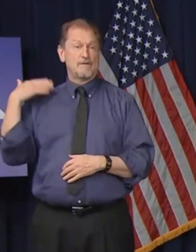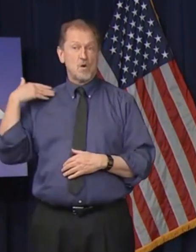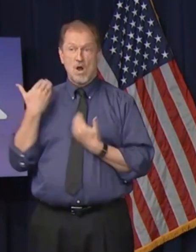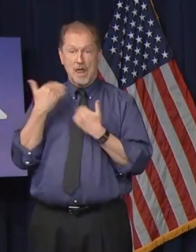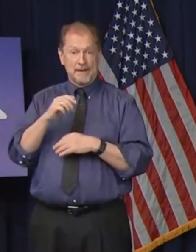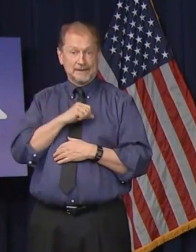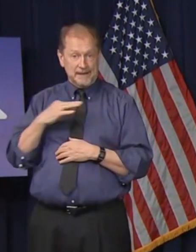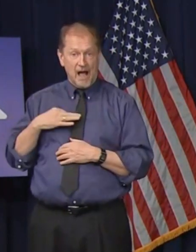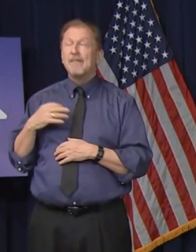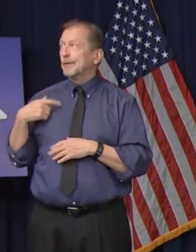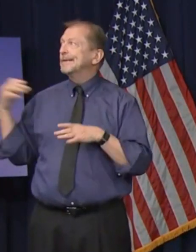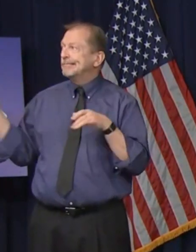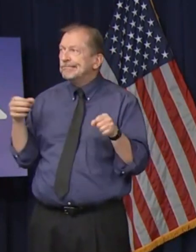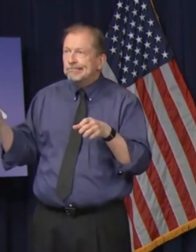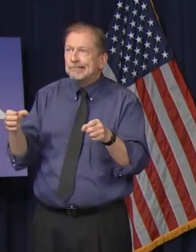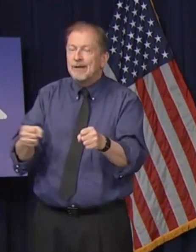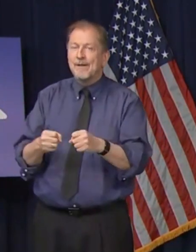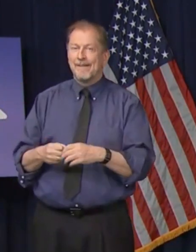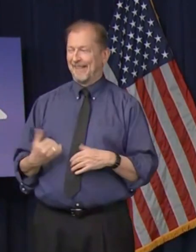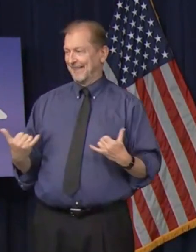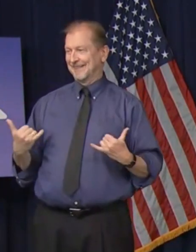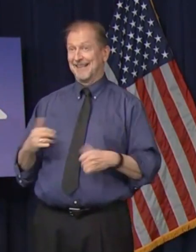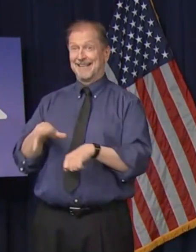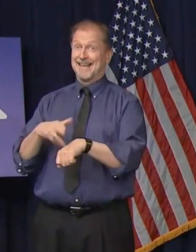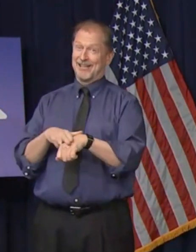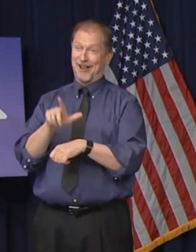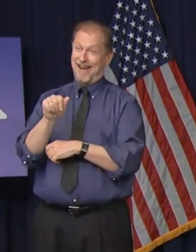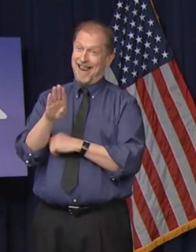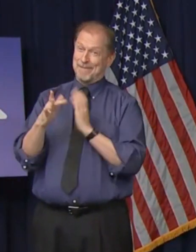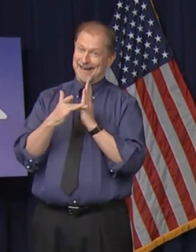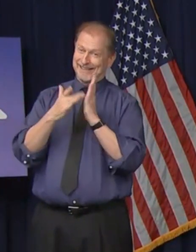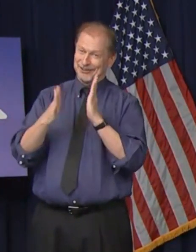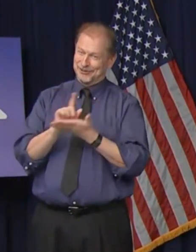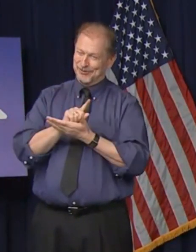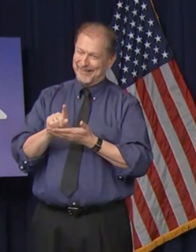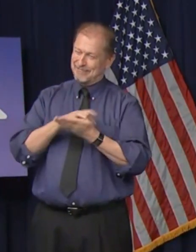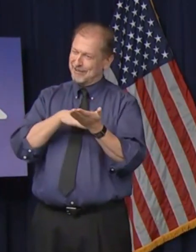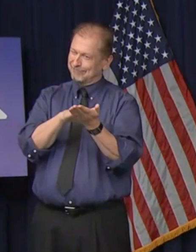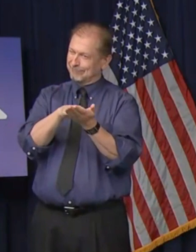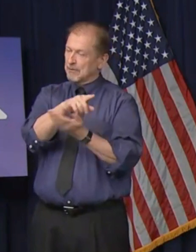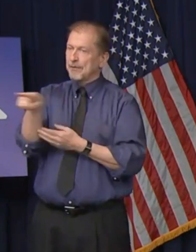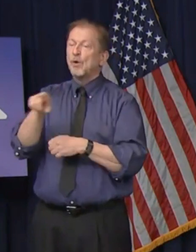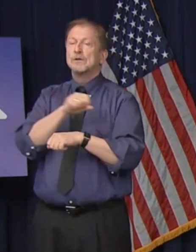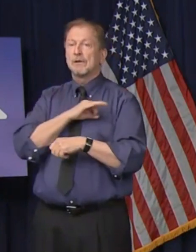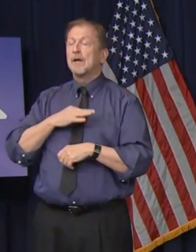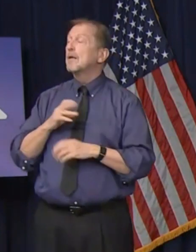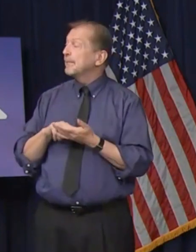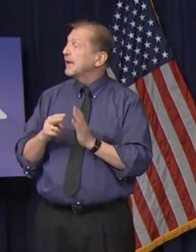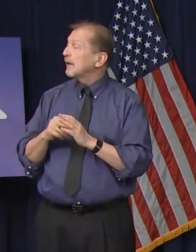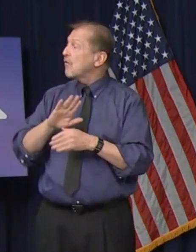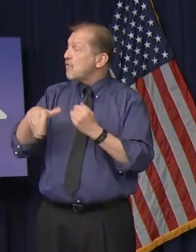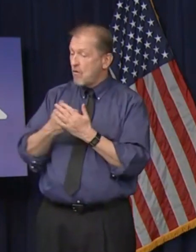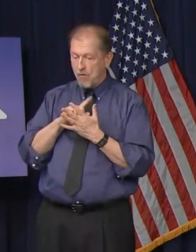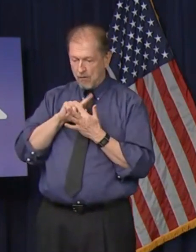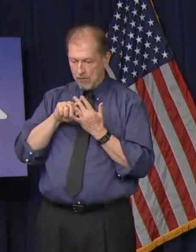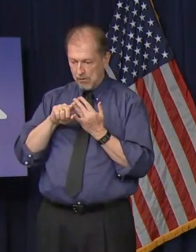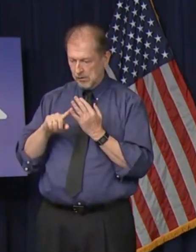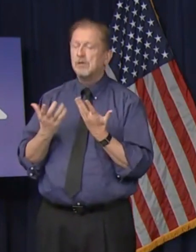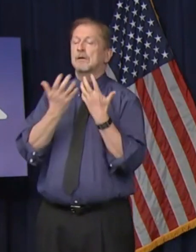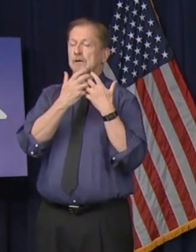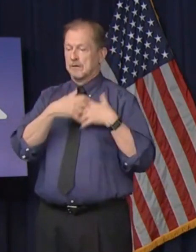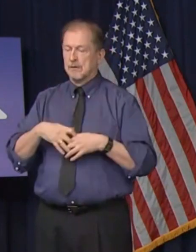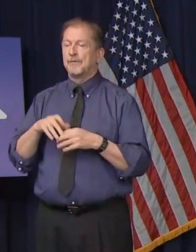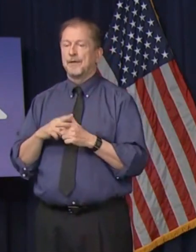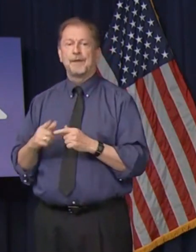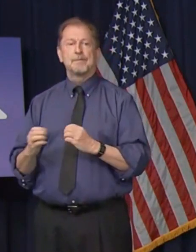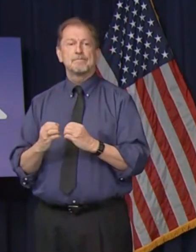and again, it's National Lab Technician Week, so recognizing their efforts. So all those things have to work in conjunction with one